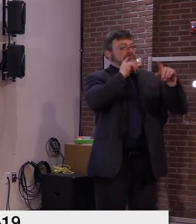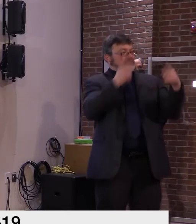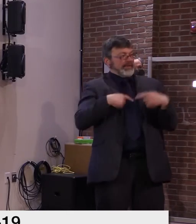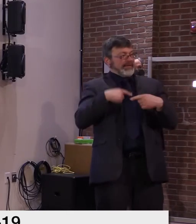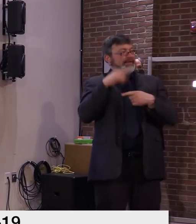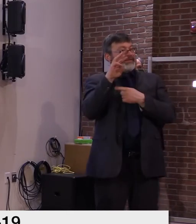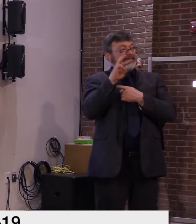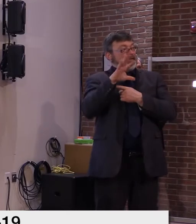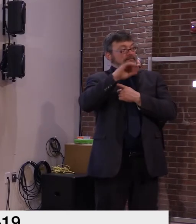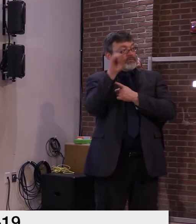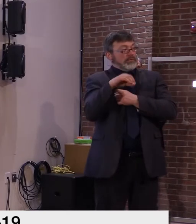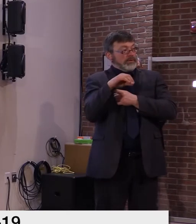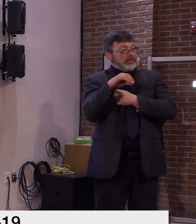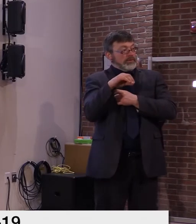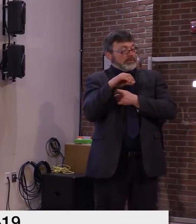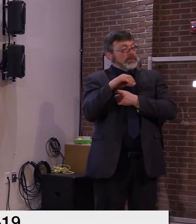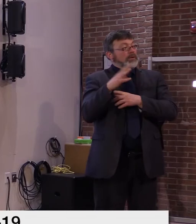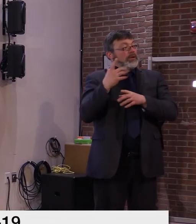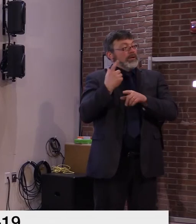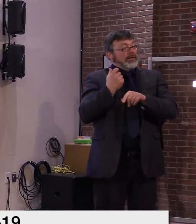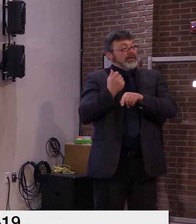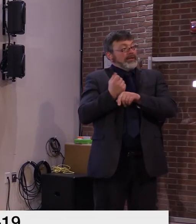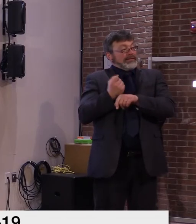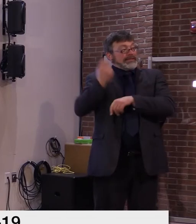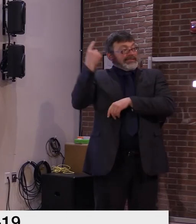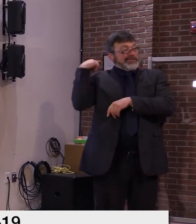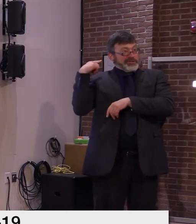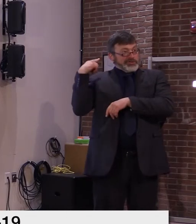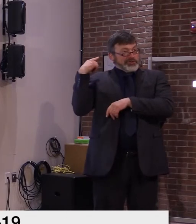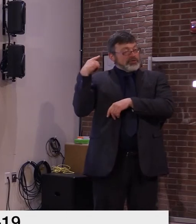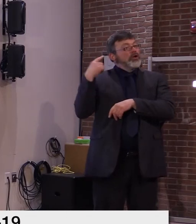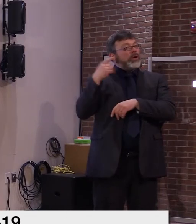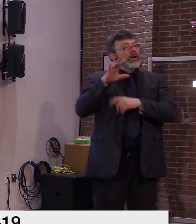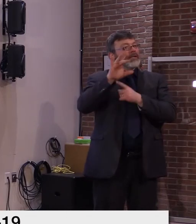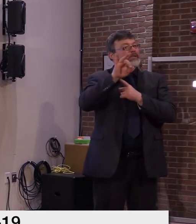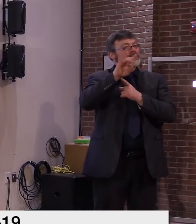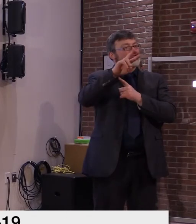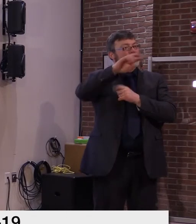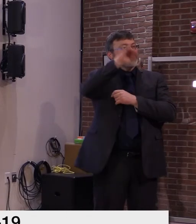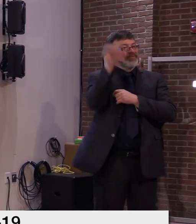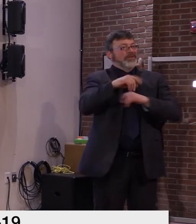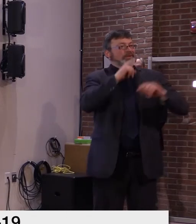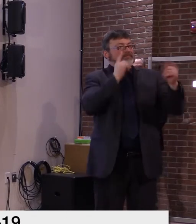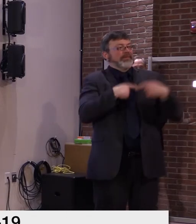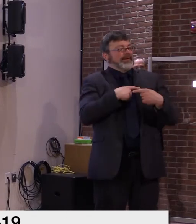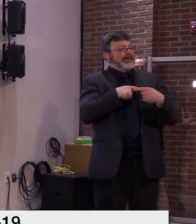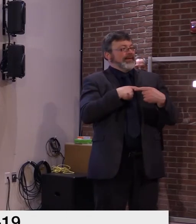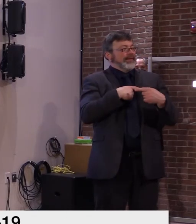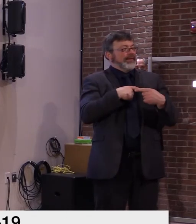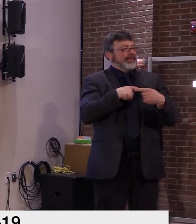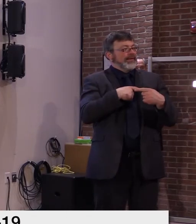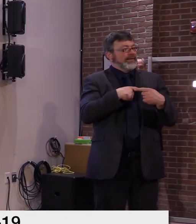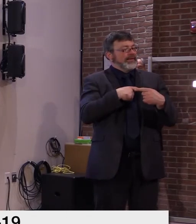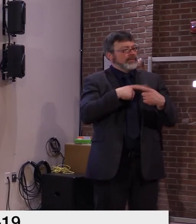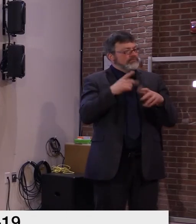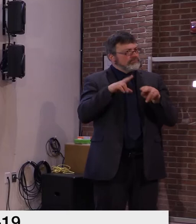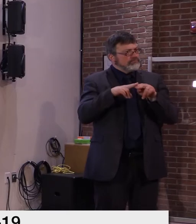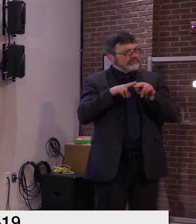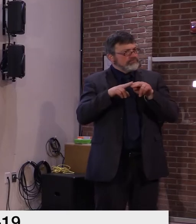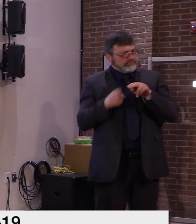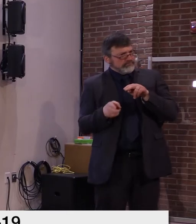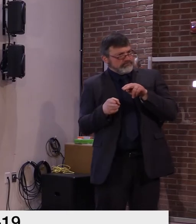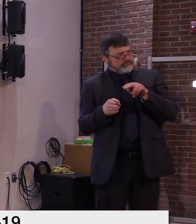also been challenging. When I read these data points, I hear youth speaking out strongly and telling us once again that all is not